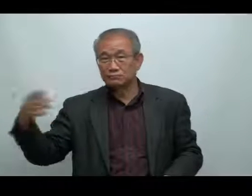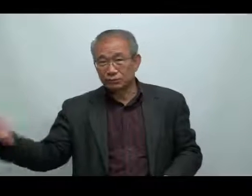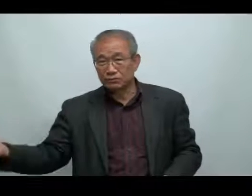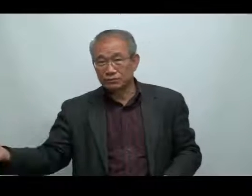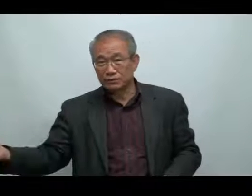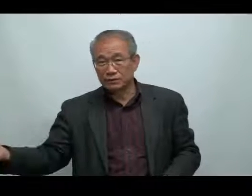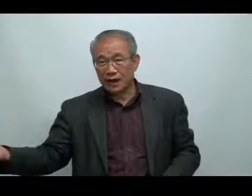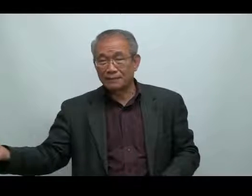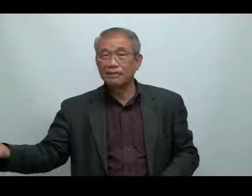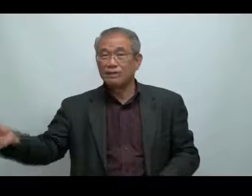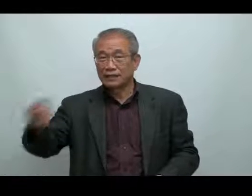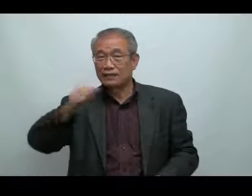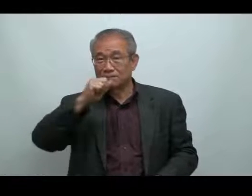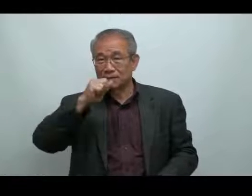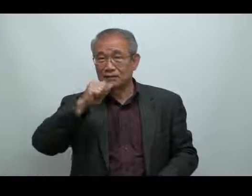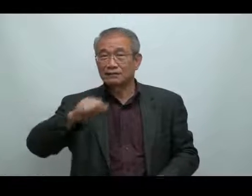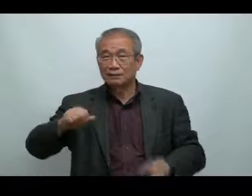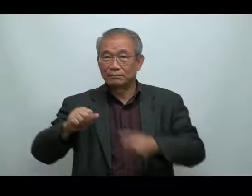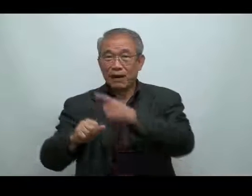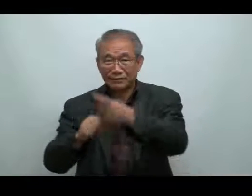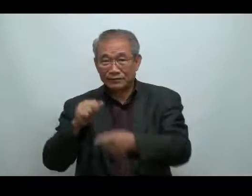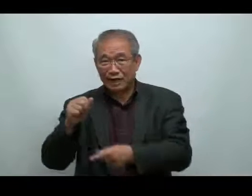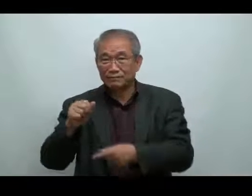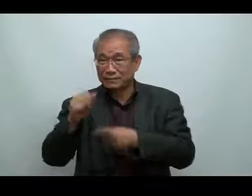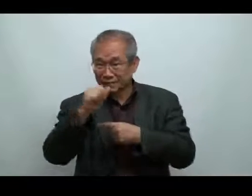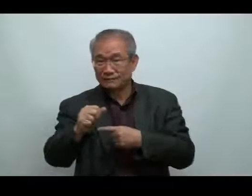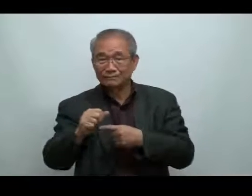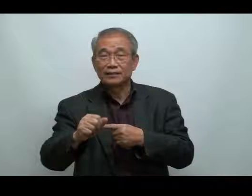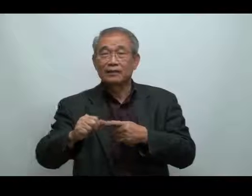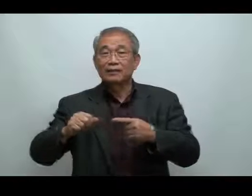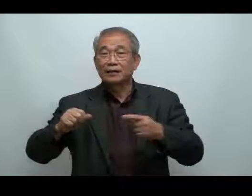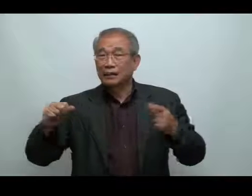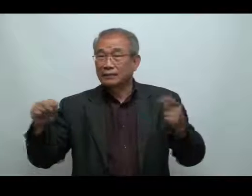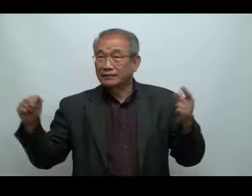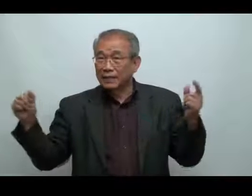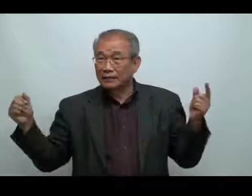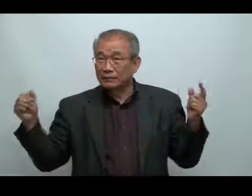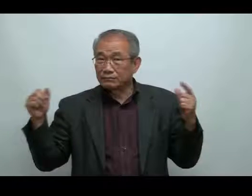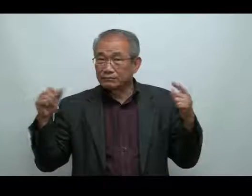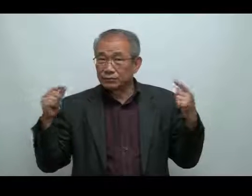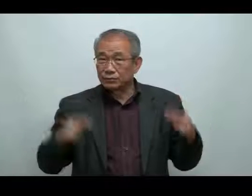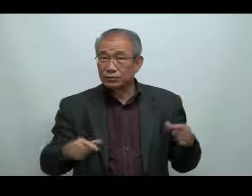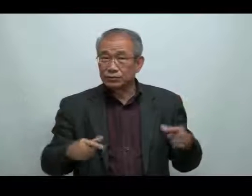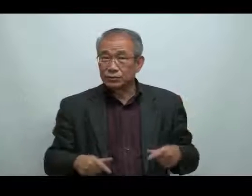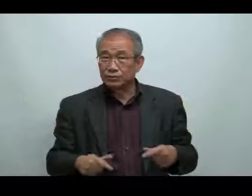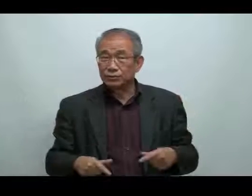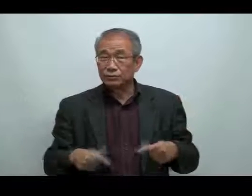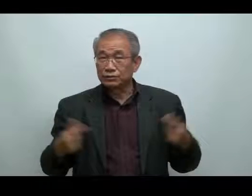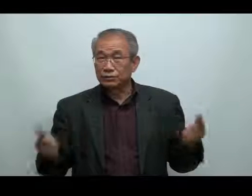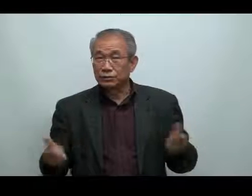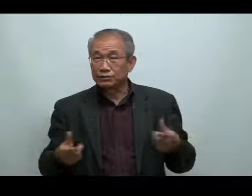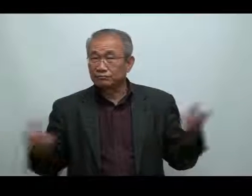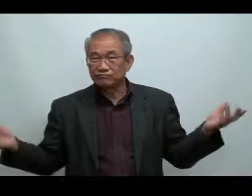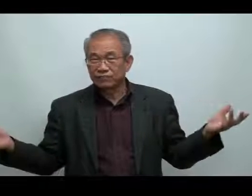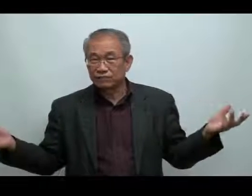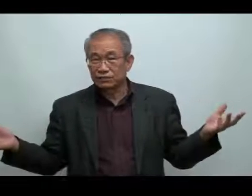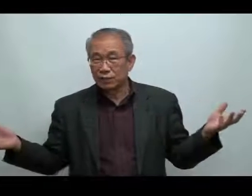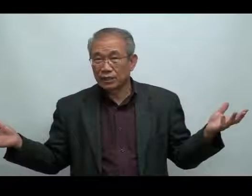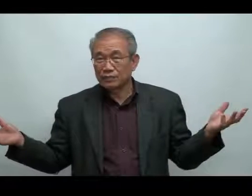most of the time, they lip sync, or part of the time they sing. But then they use the studio to record 15, 20,